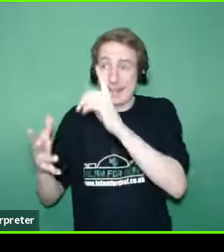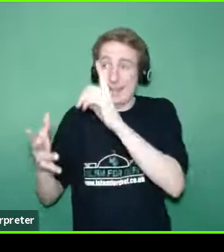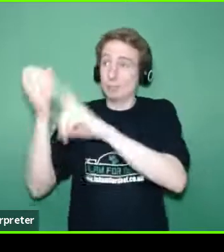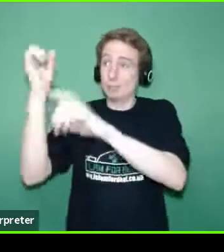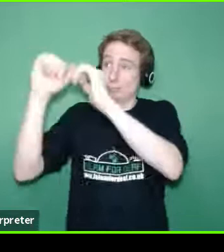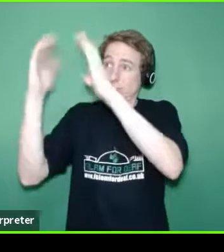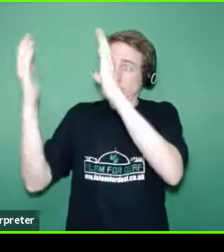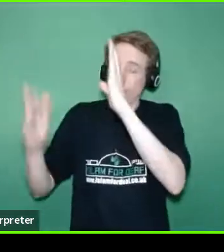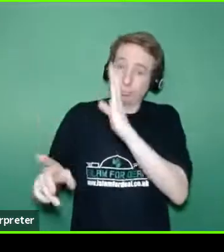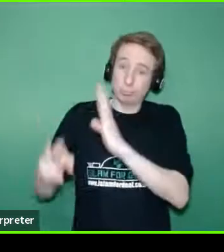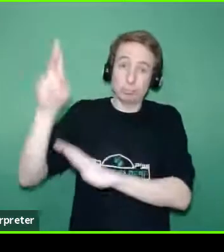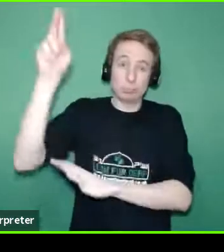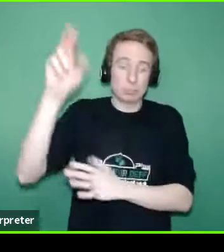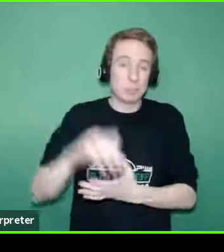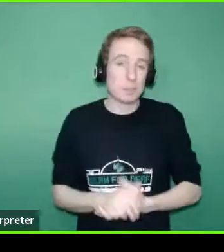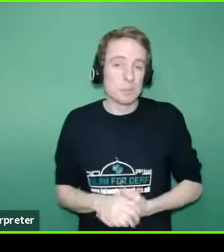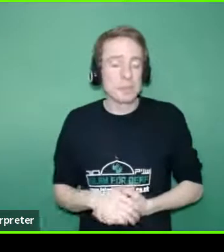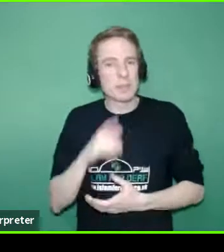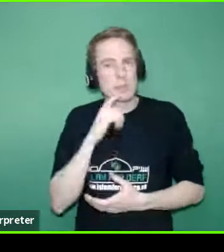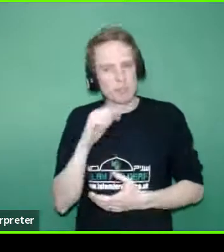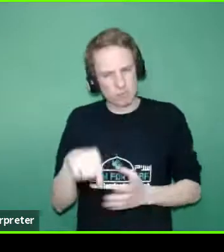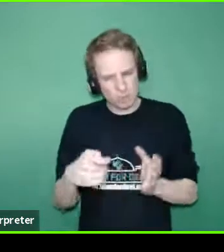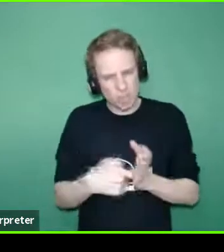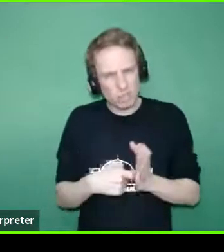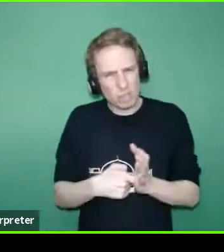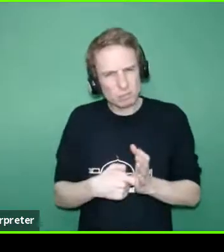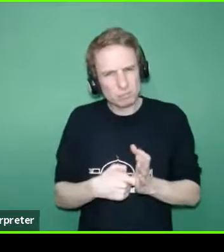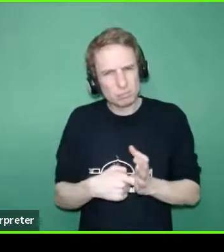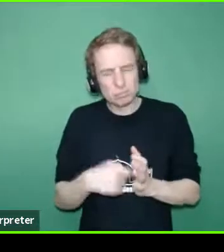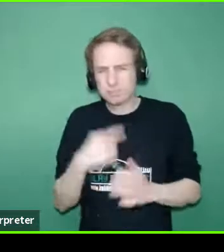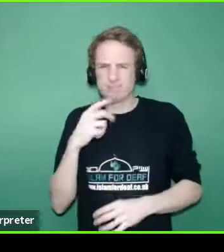he denied that this was the case.